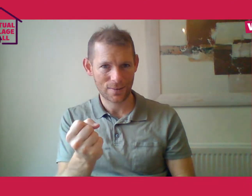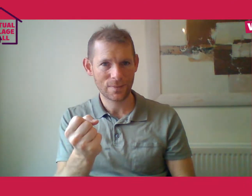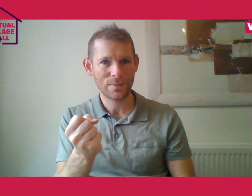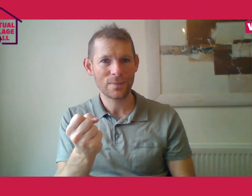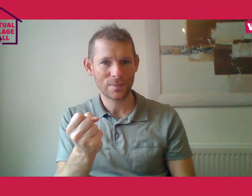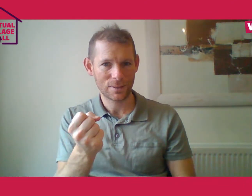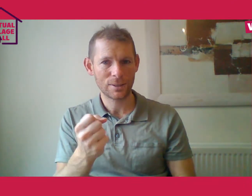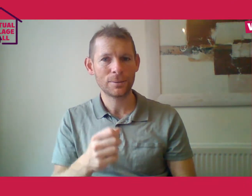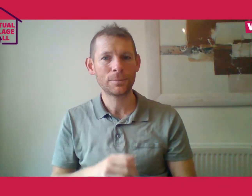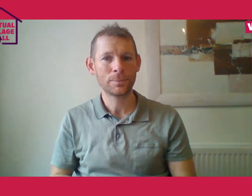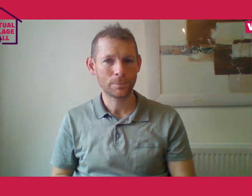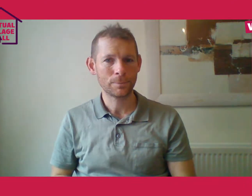and two sisters.